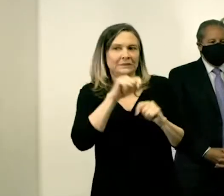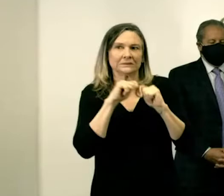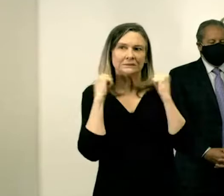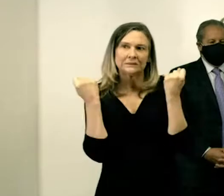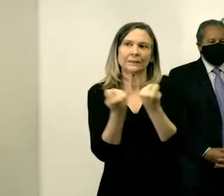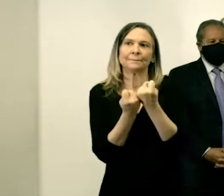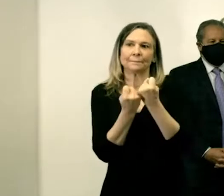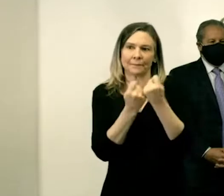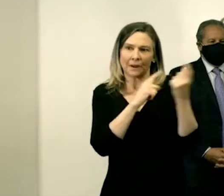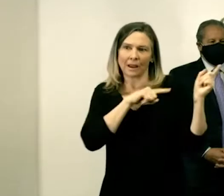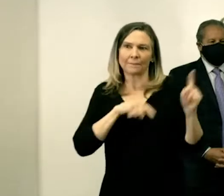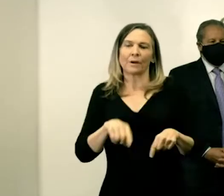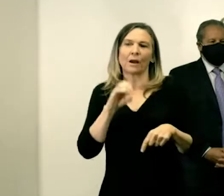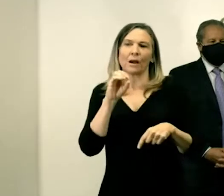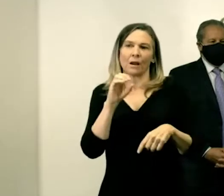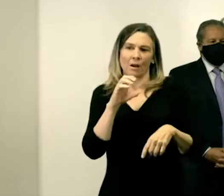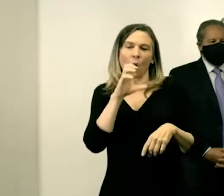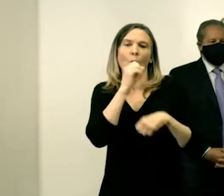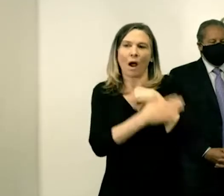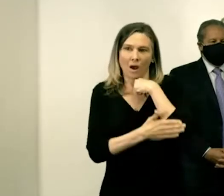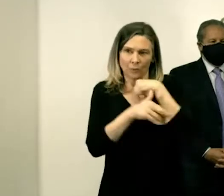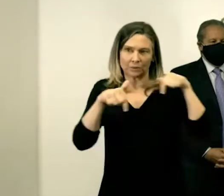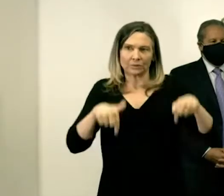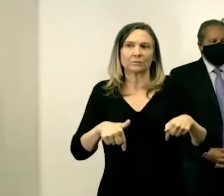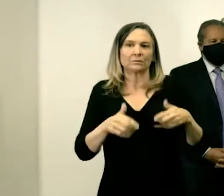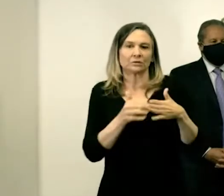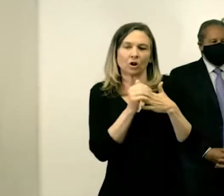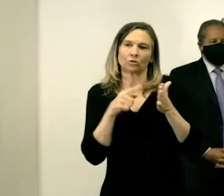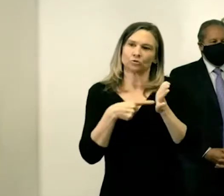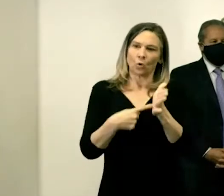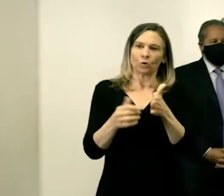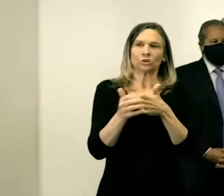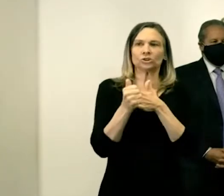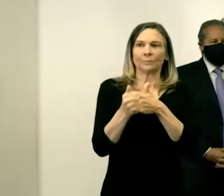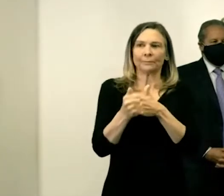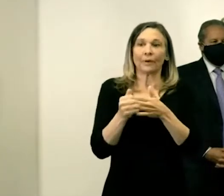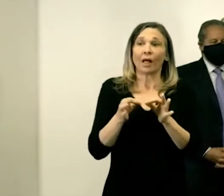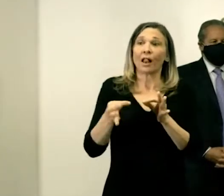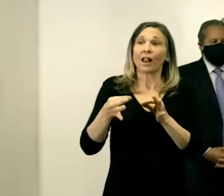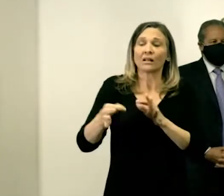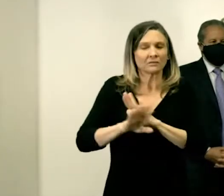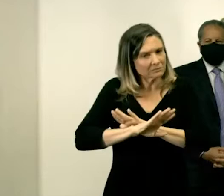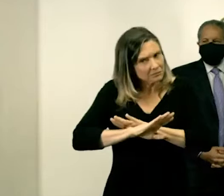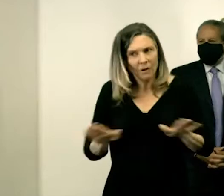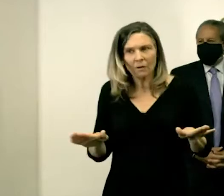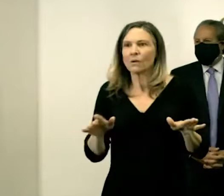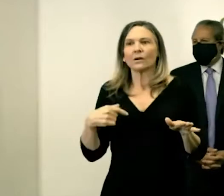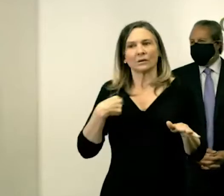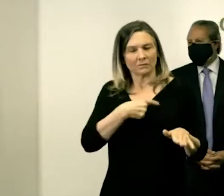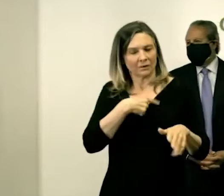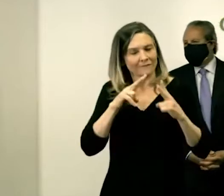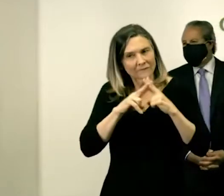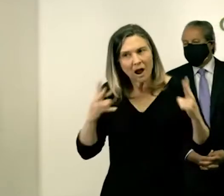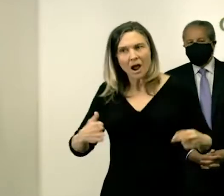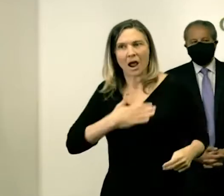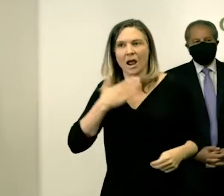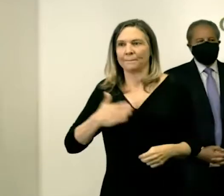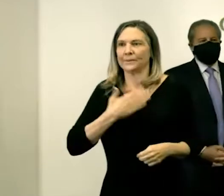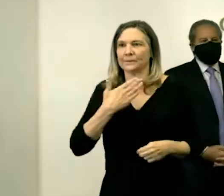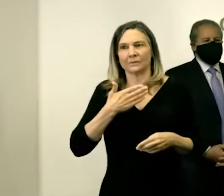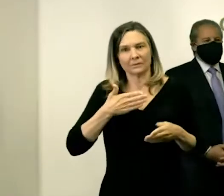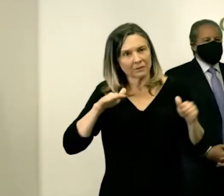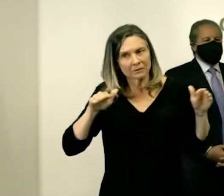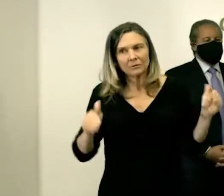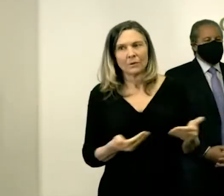leadership here. And look, with no further delay, I'm just very, very happy to introduce the